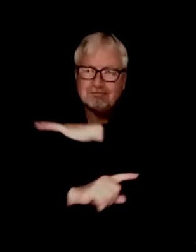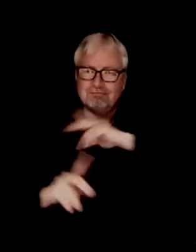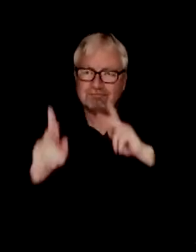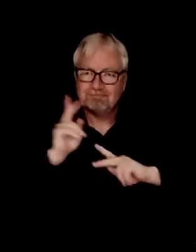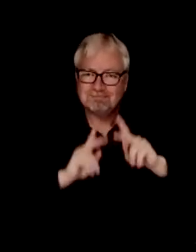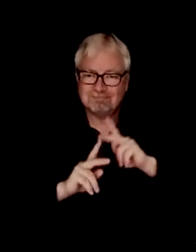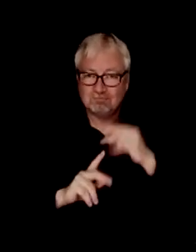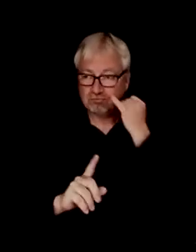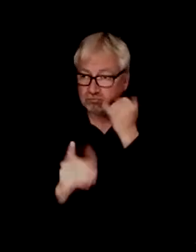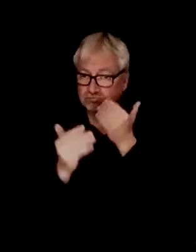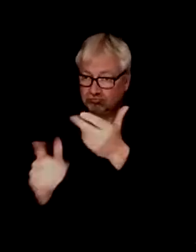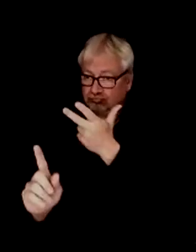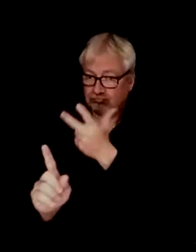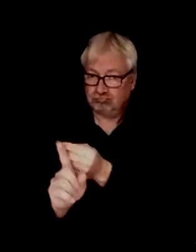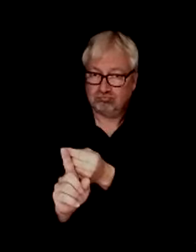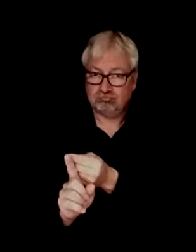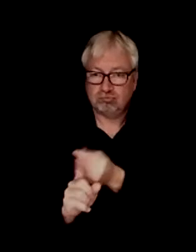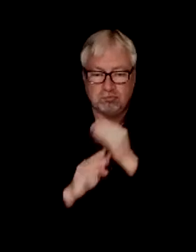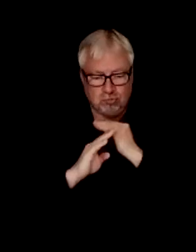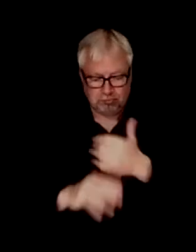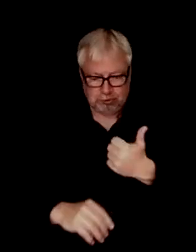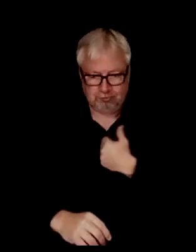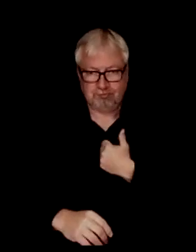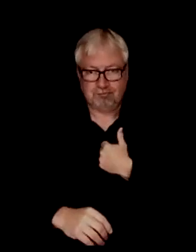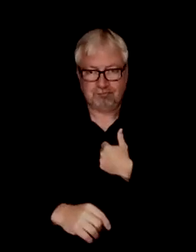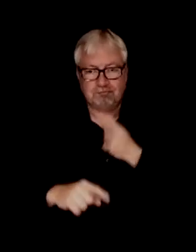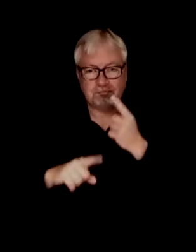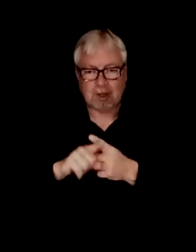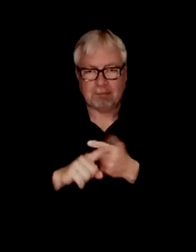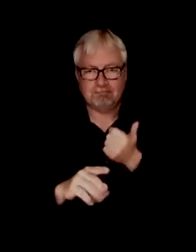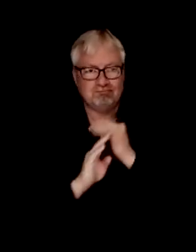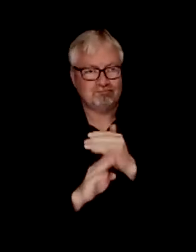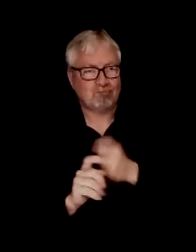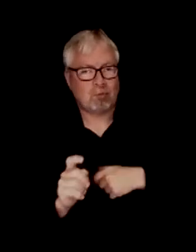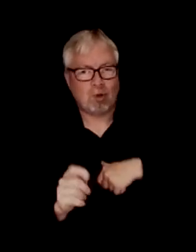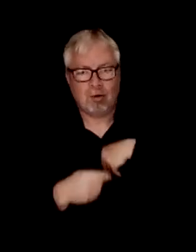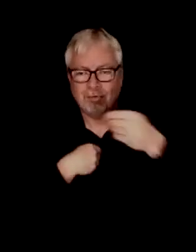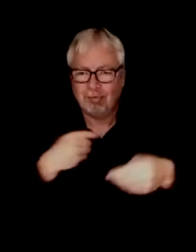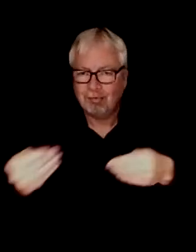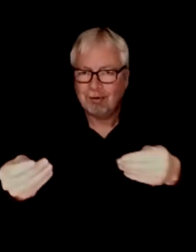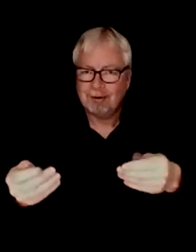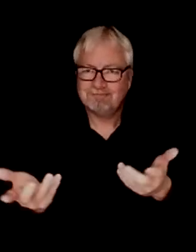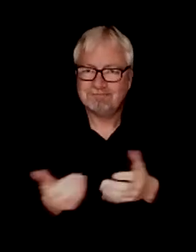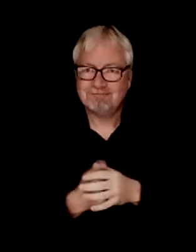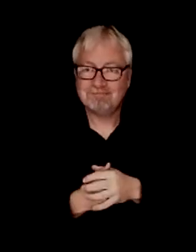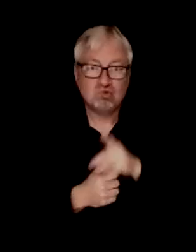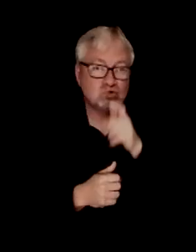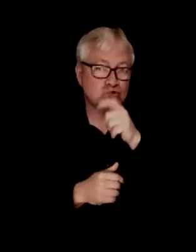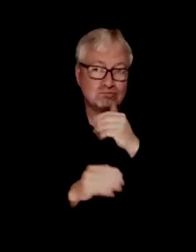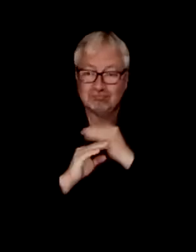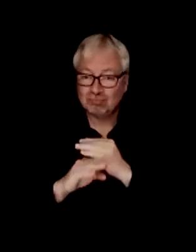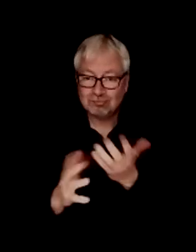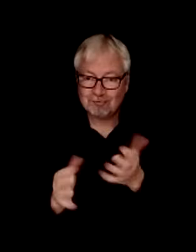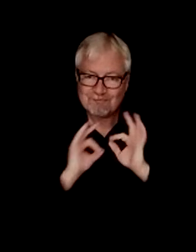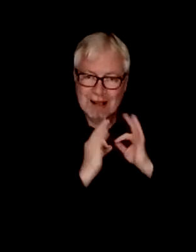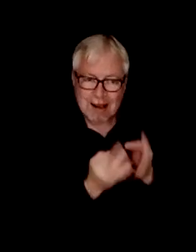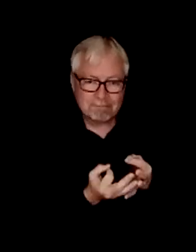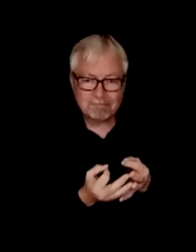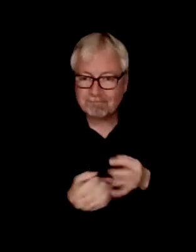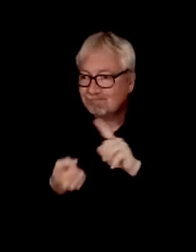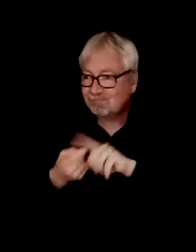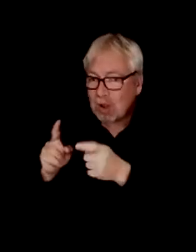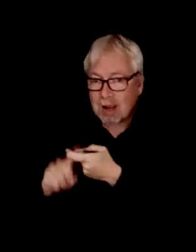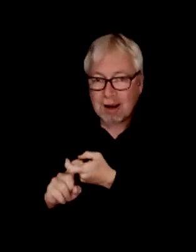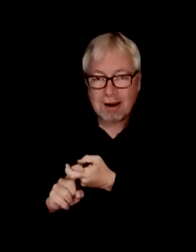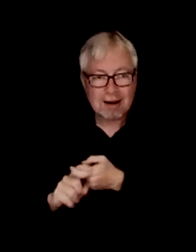very significant way, but also protecting their family, protecting their friends, protecting their teammates,